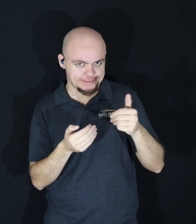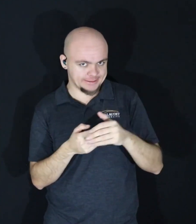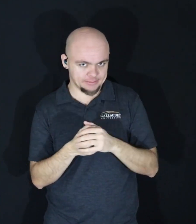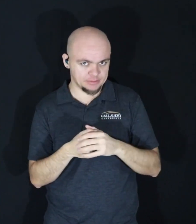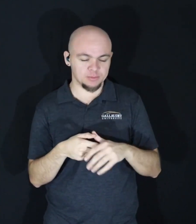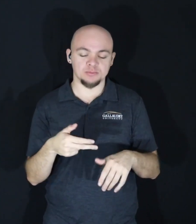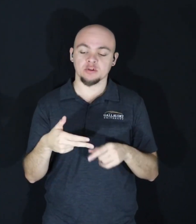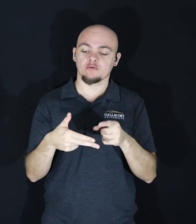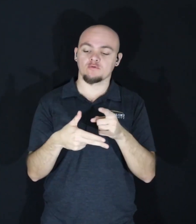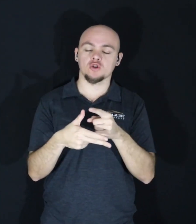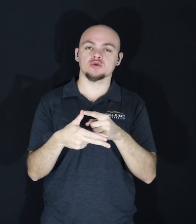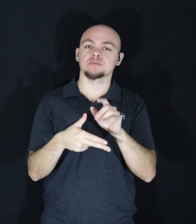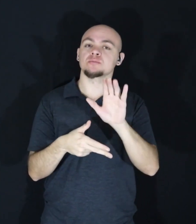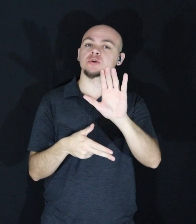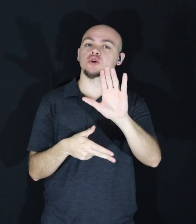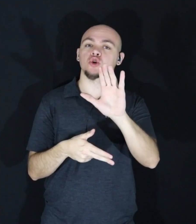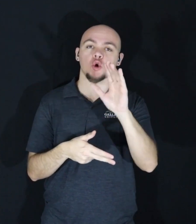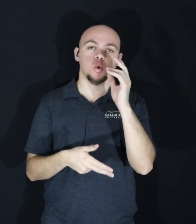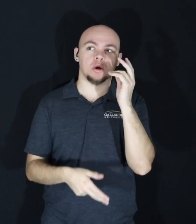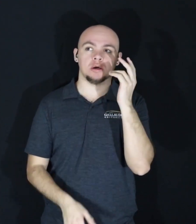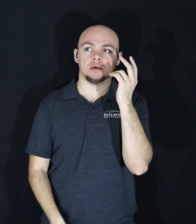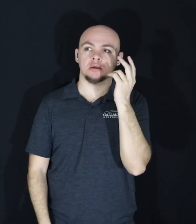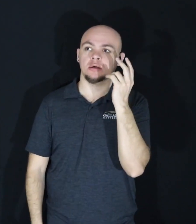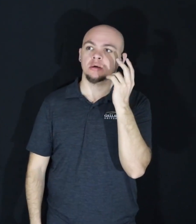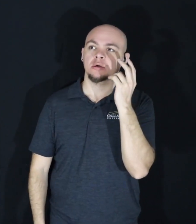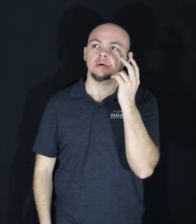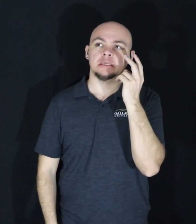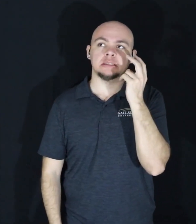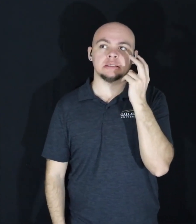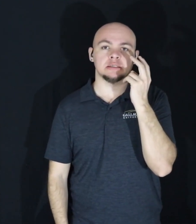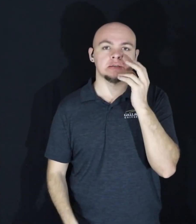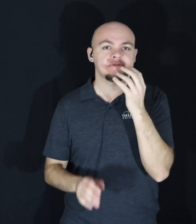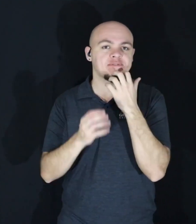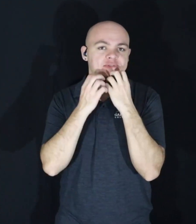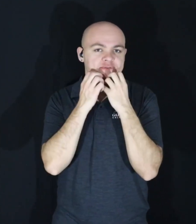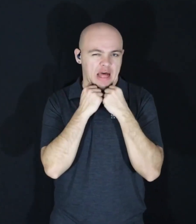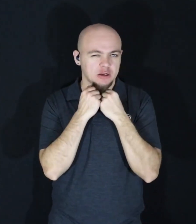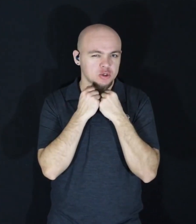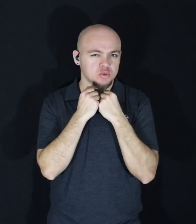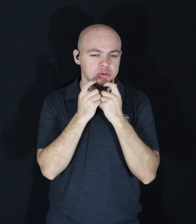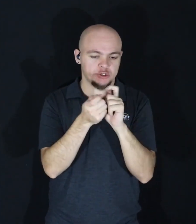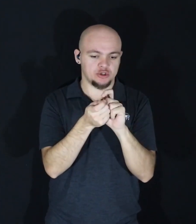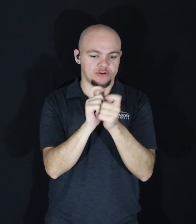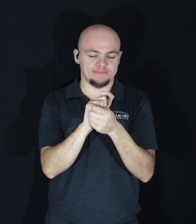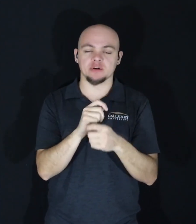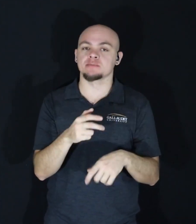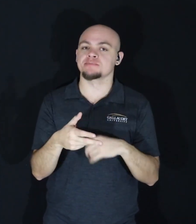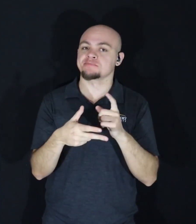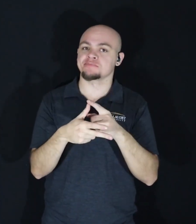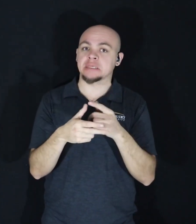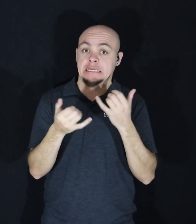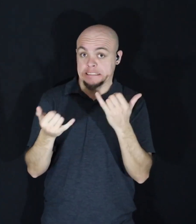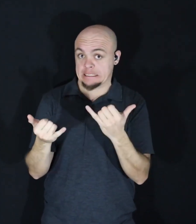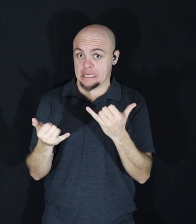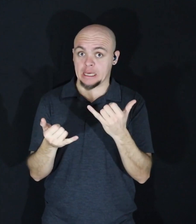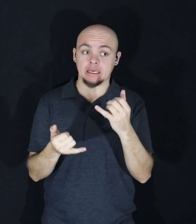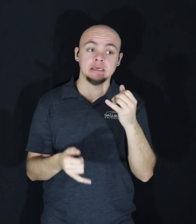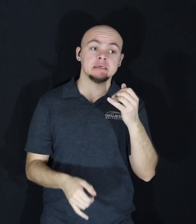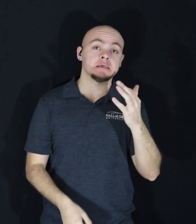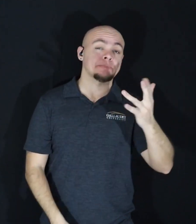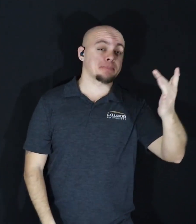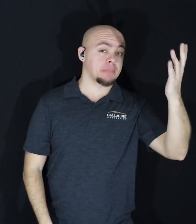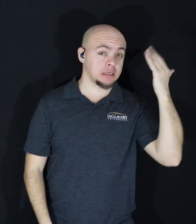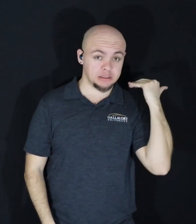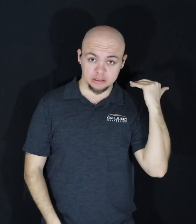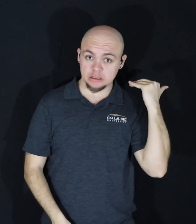1, you have to redefine your values. Chances are what you valued 20 years ago is not what you value today, which is why you're experiencing some level